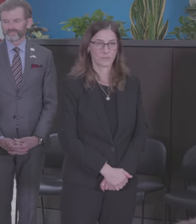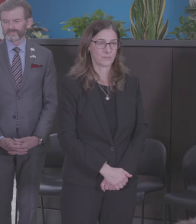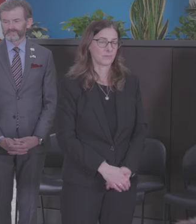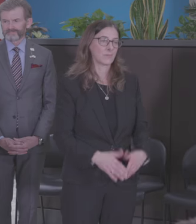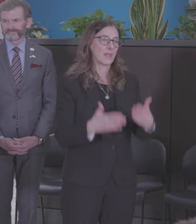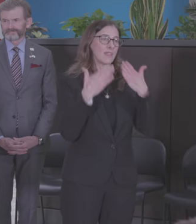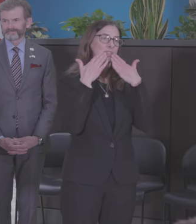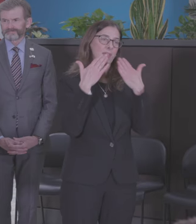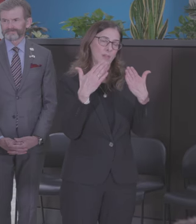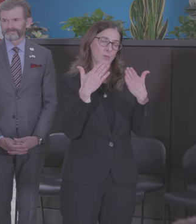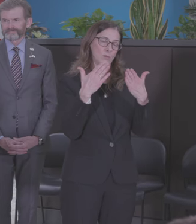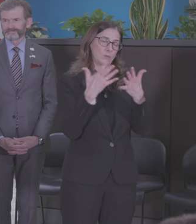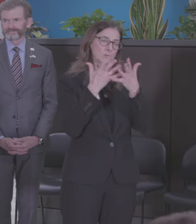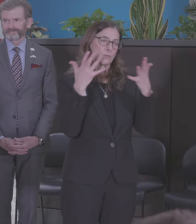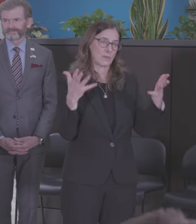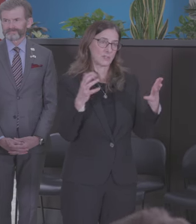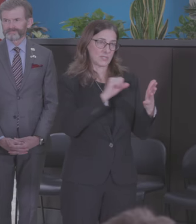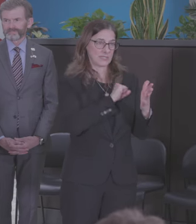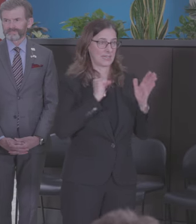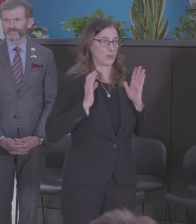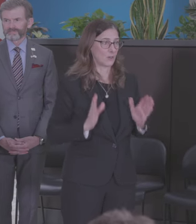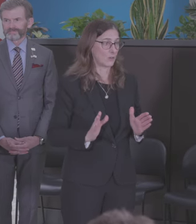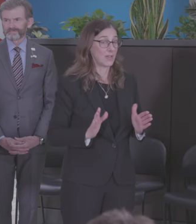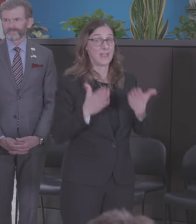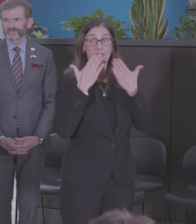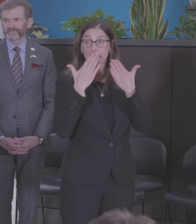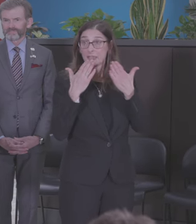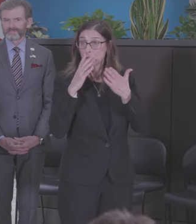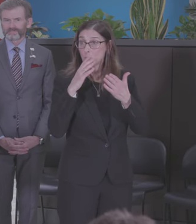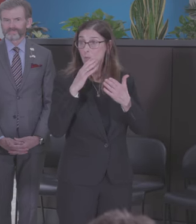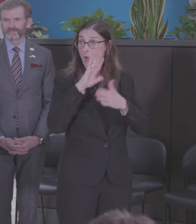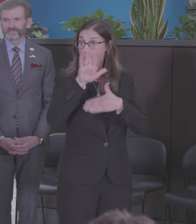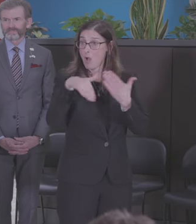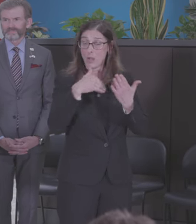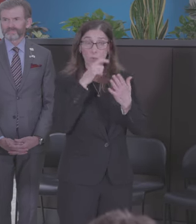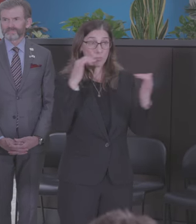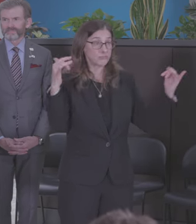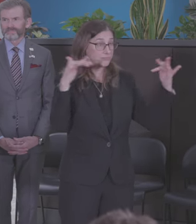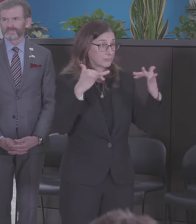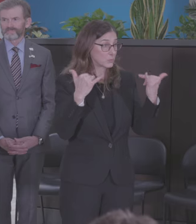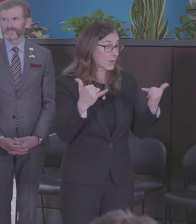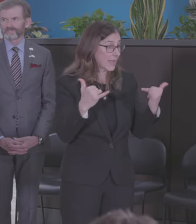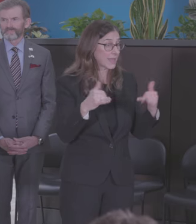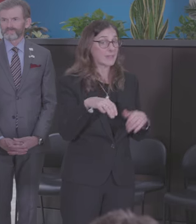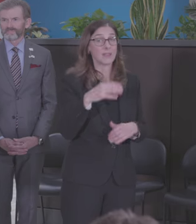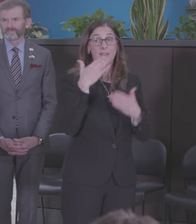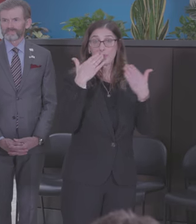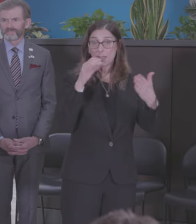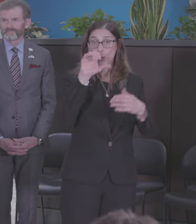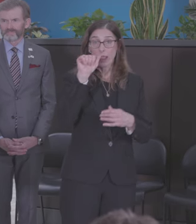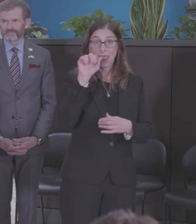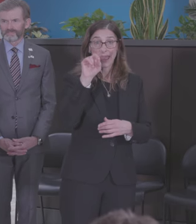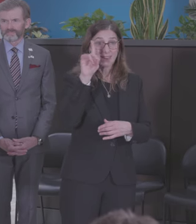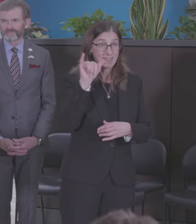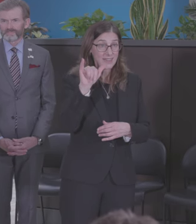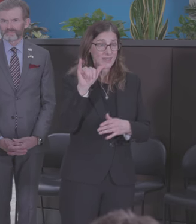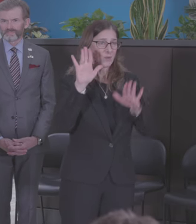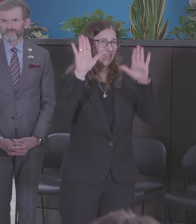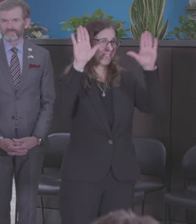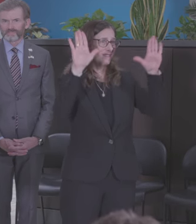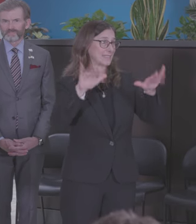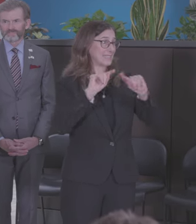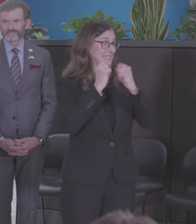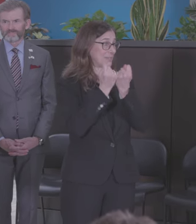Thank you so much, Senator, and thank you to everyone who is here today. Thank you to Andy and the fantastic team.